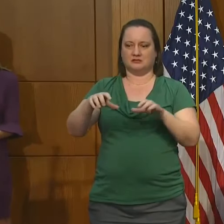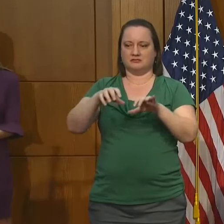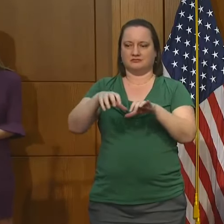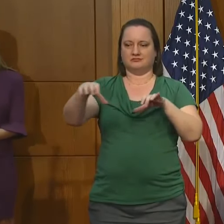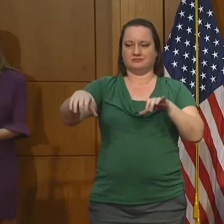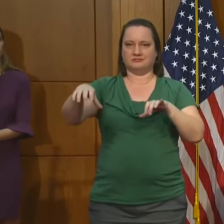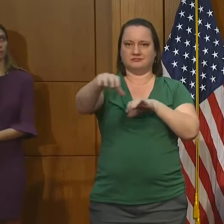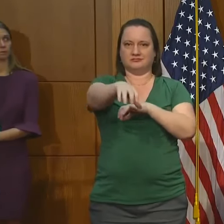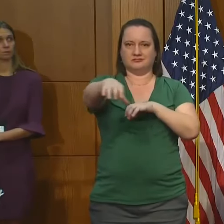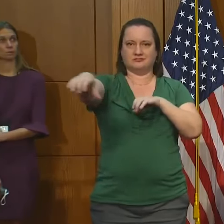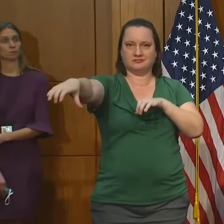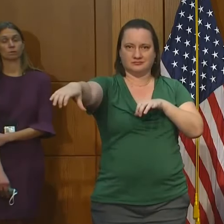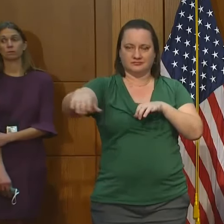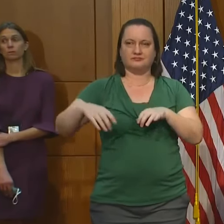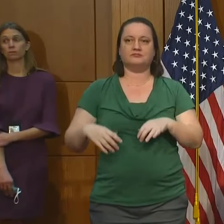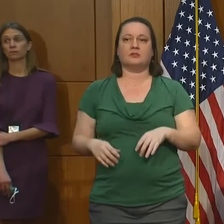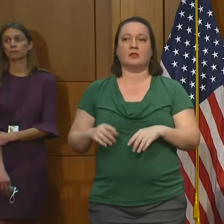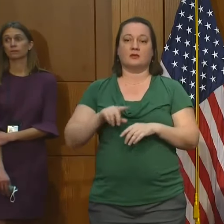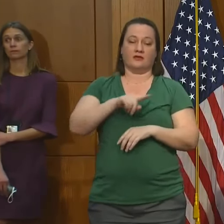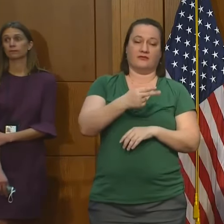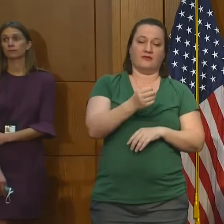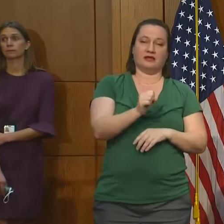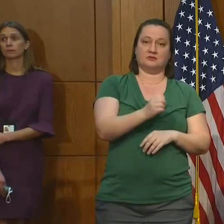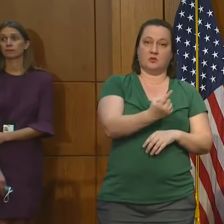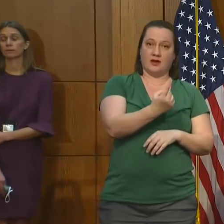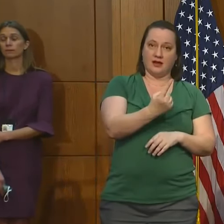allowing outside dining only.